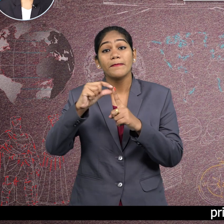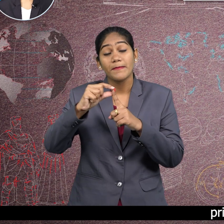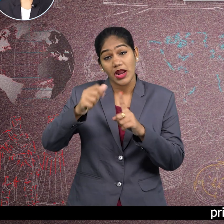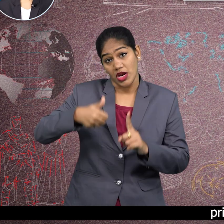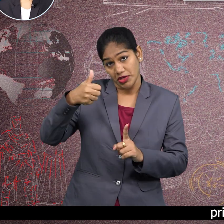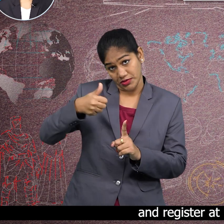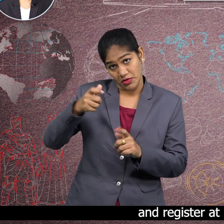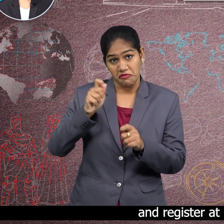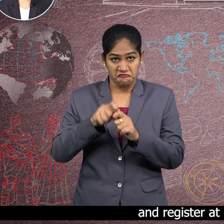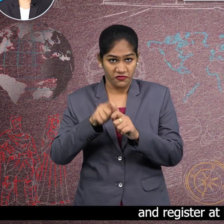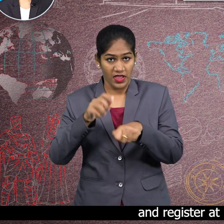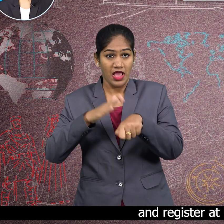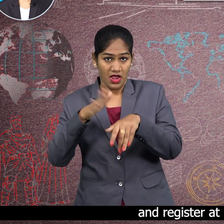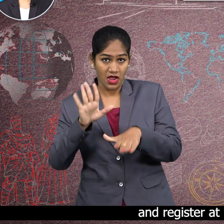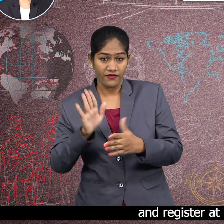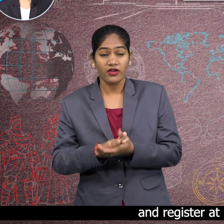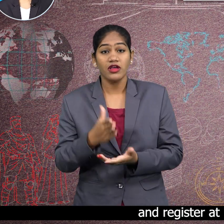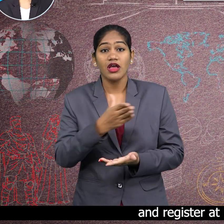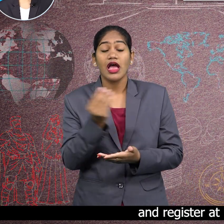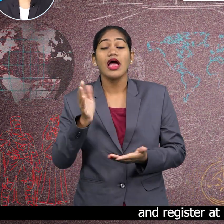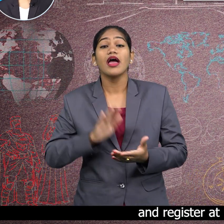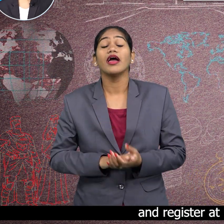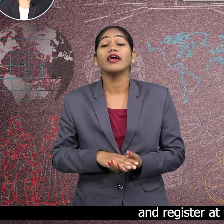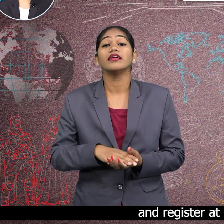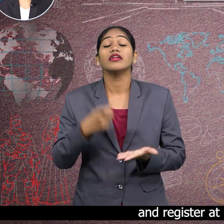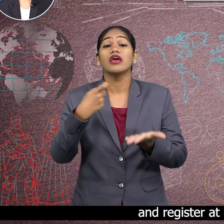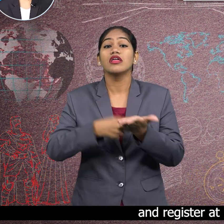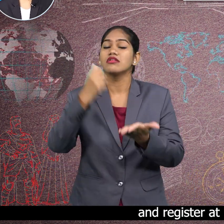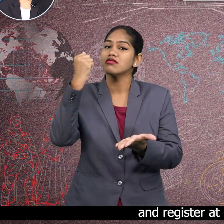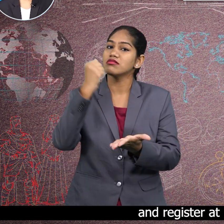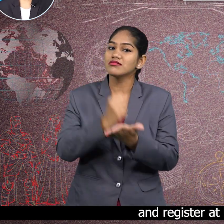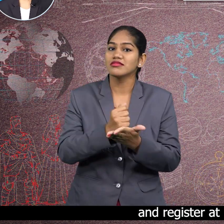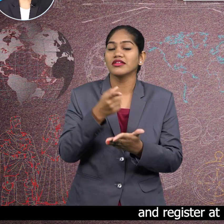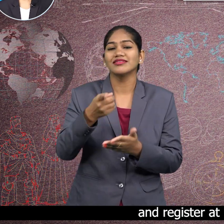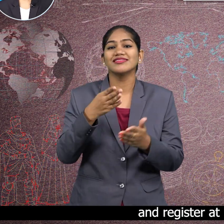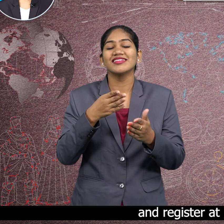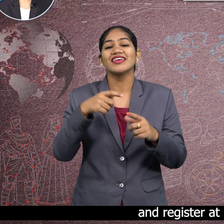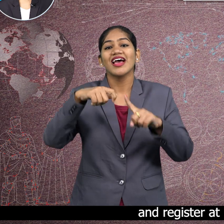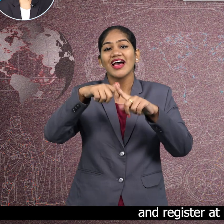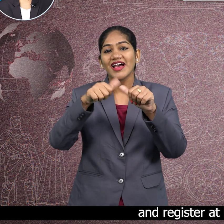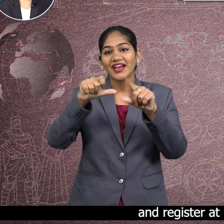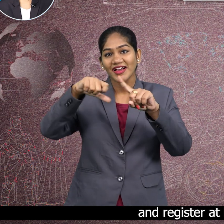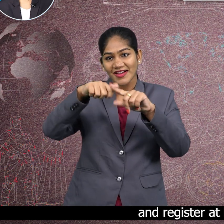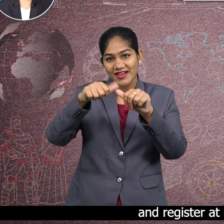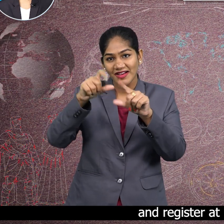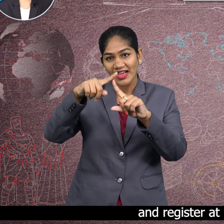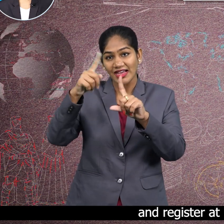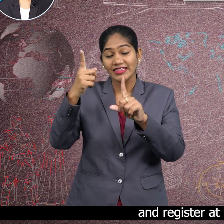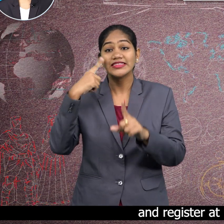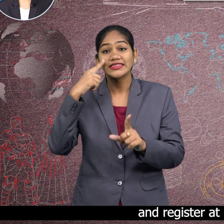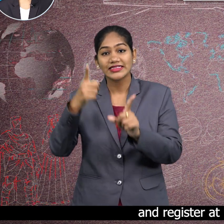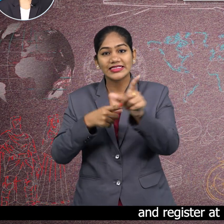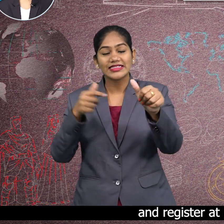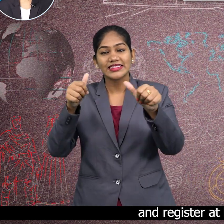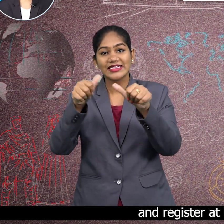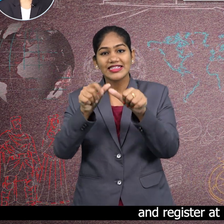principal, and registrar at Kakatiya University.